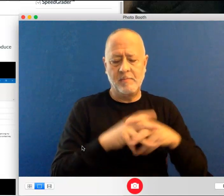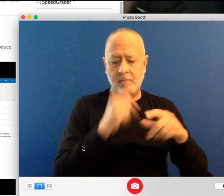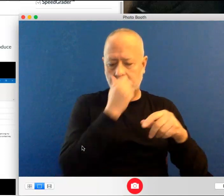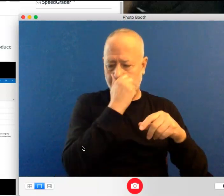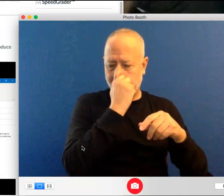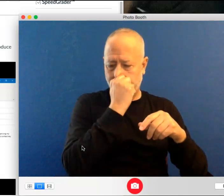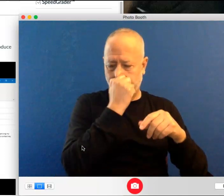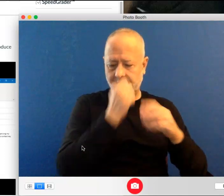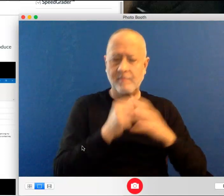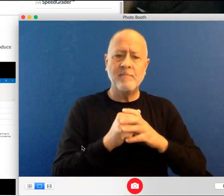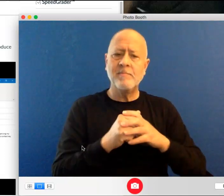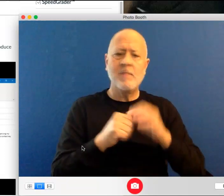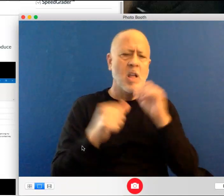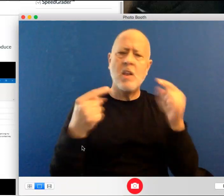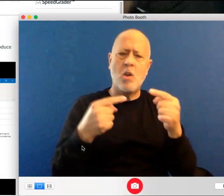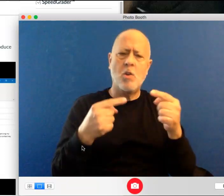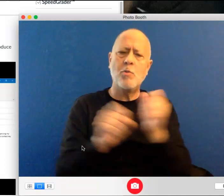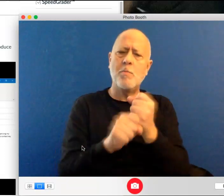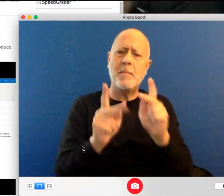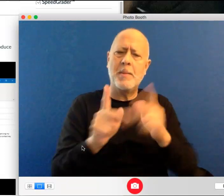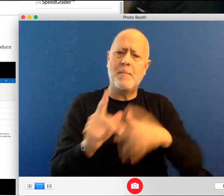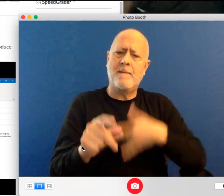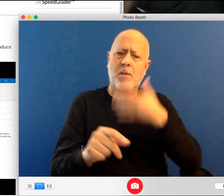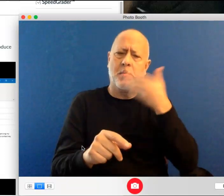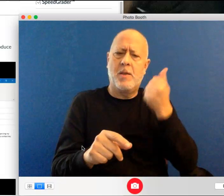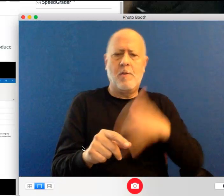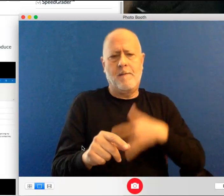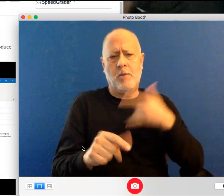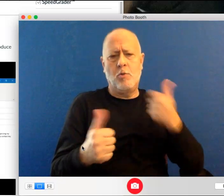Or just to feel good. Doesn't hurt to make people feel good.